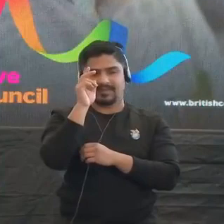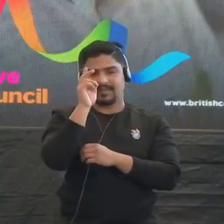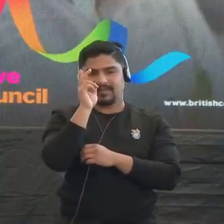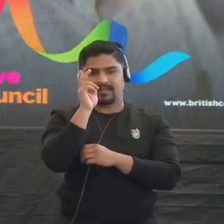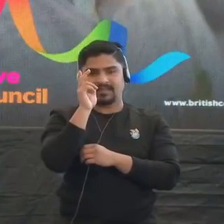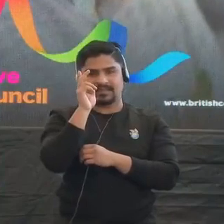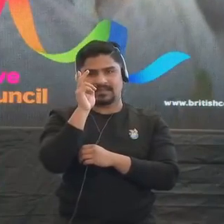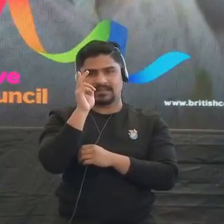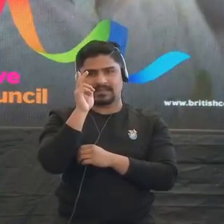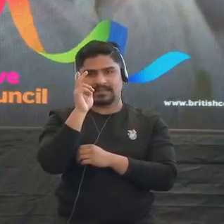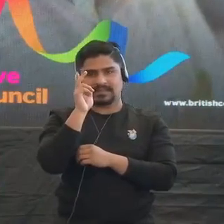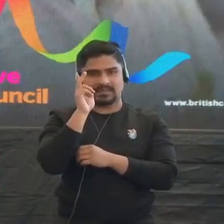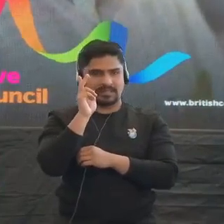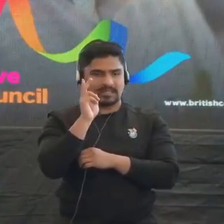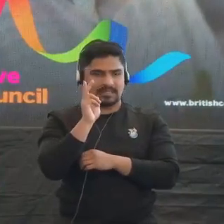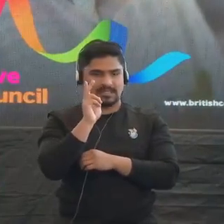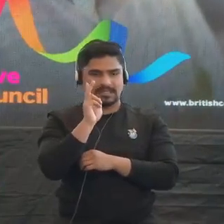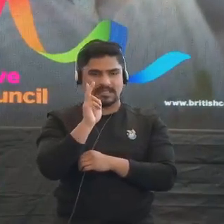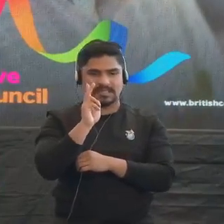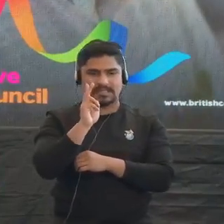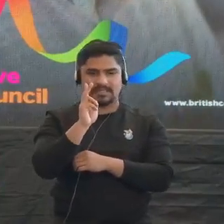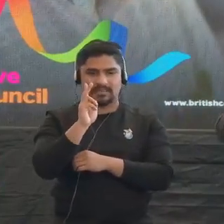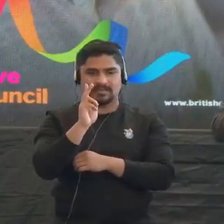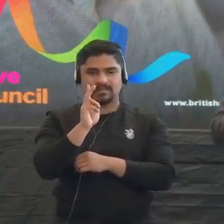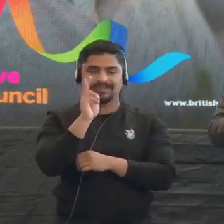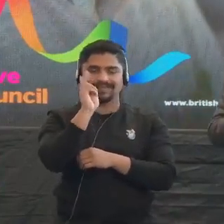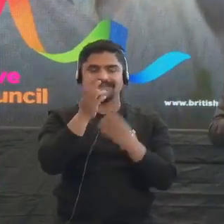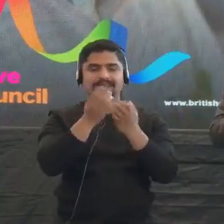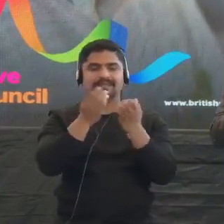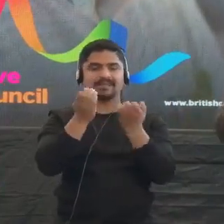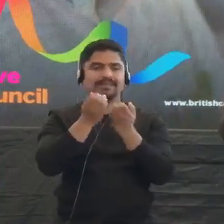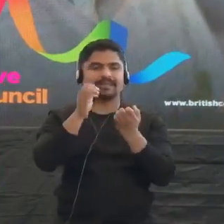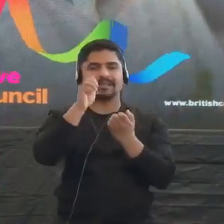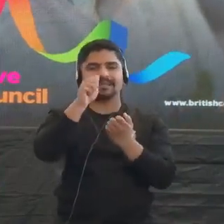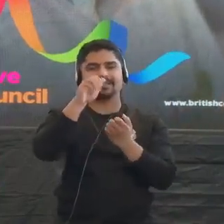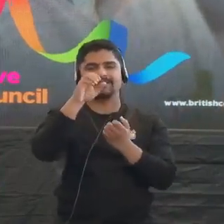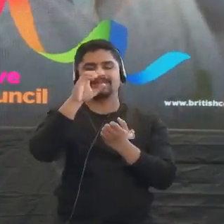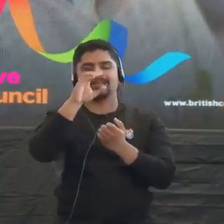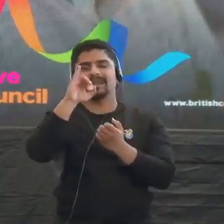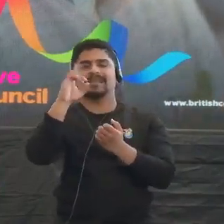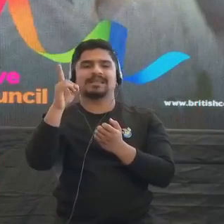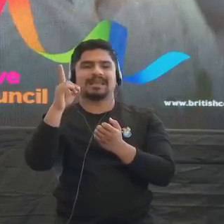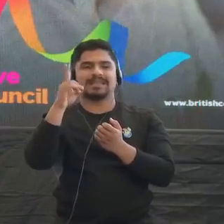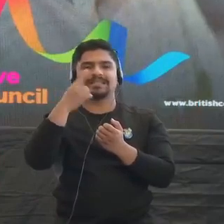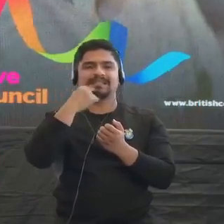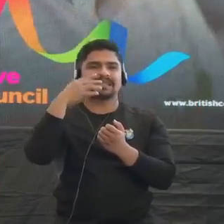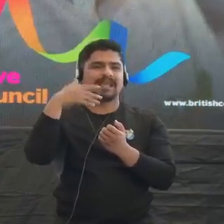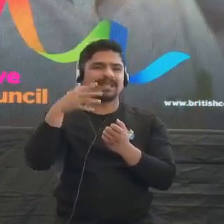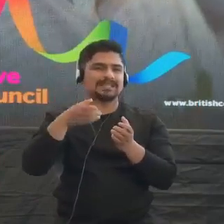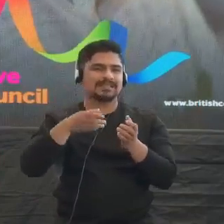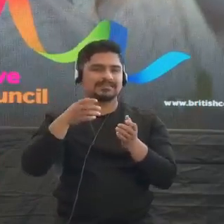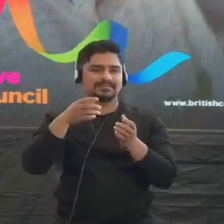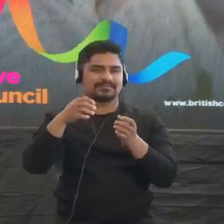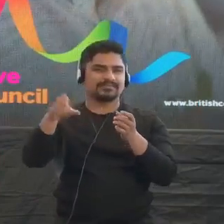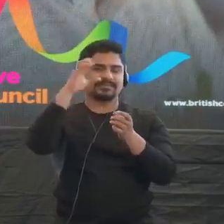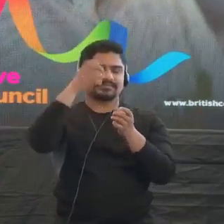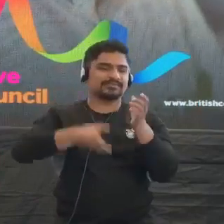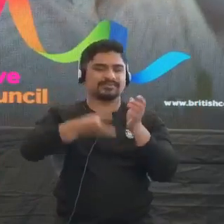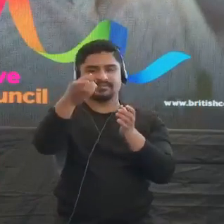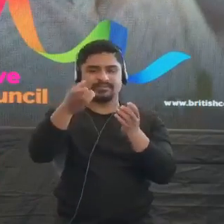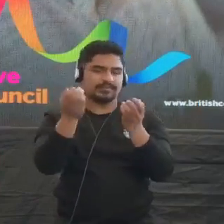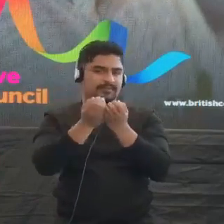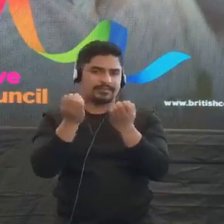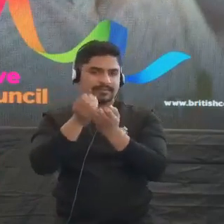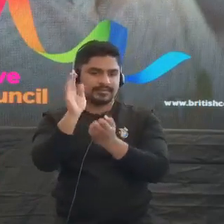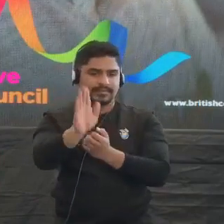India, acid attack survivor increasing day by day. And you have seen